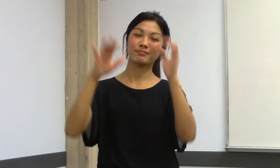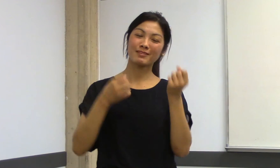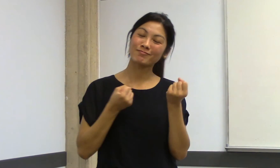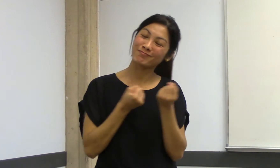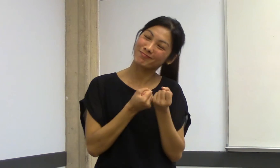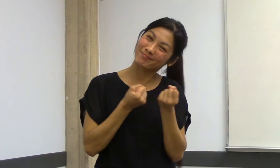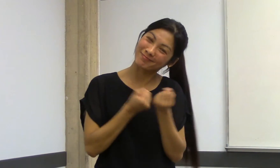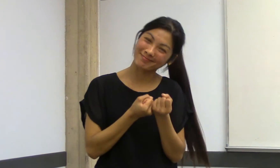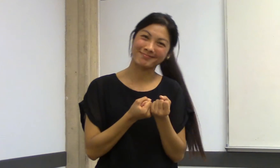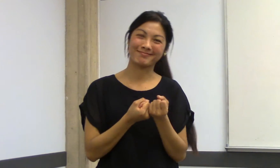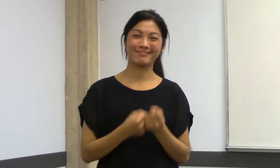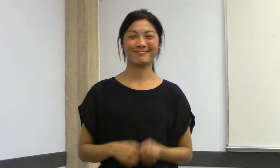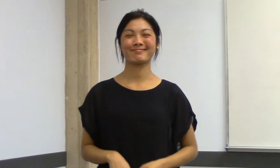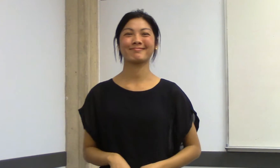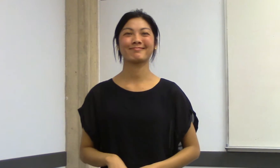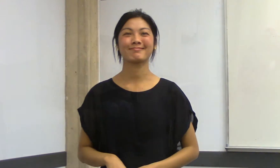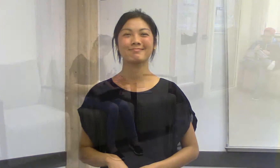really great. They're very supportive.